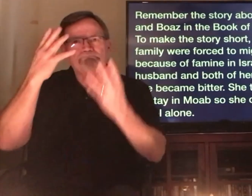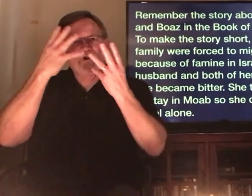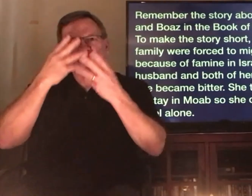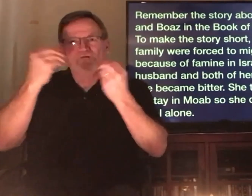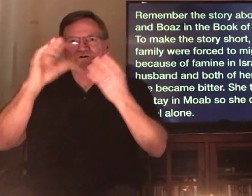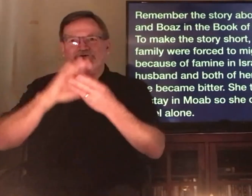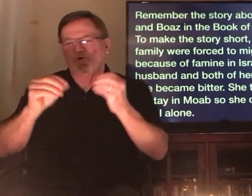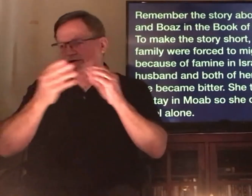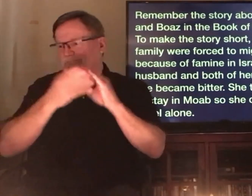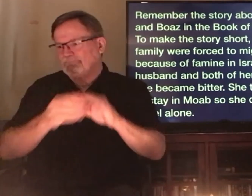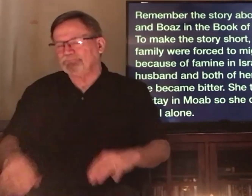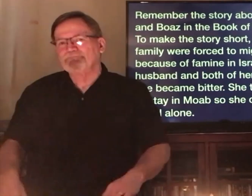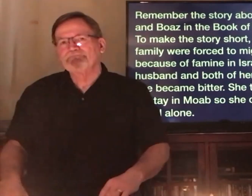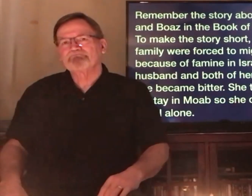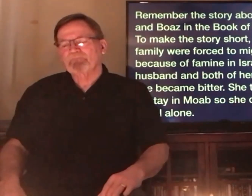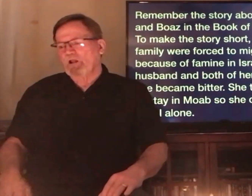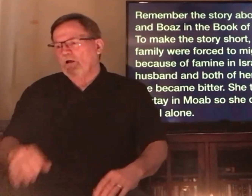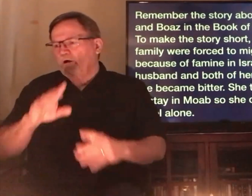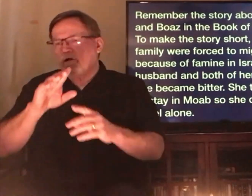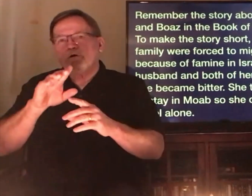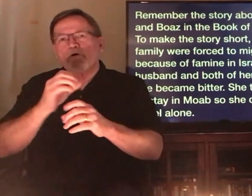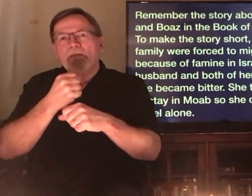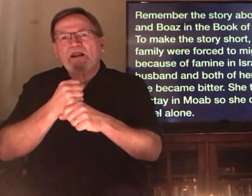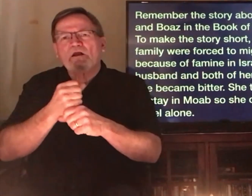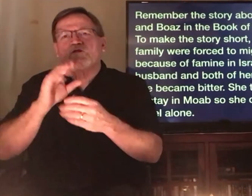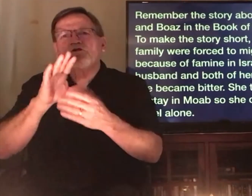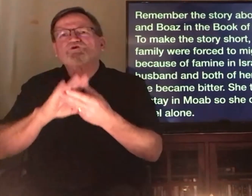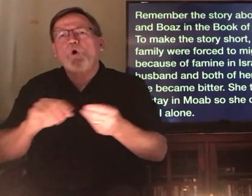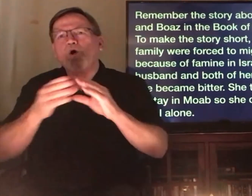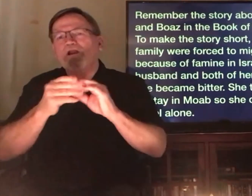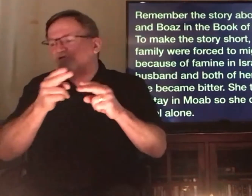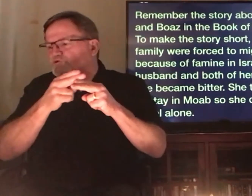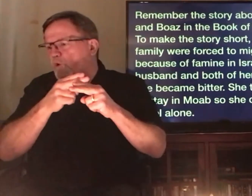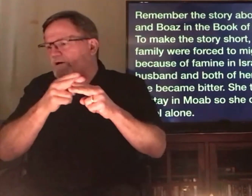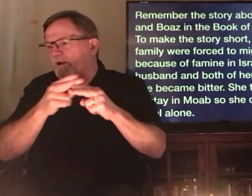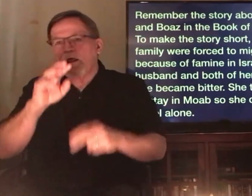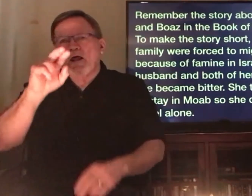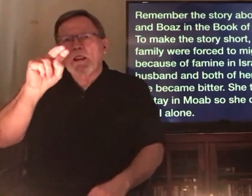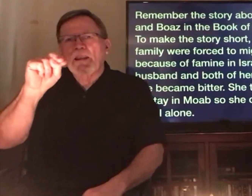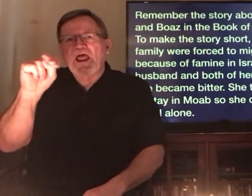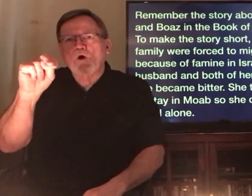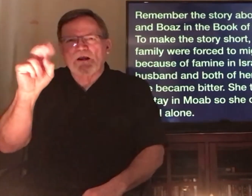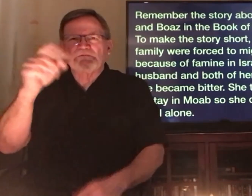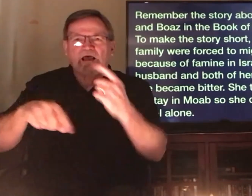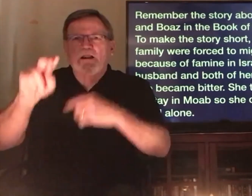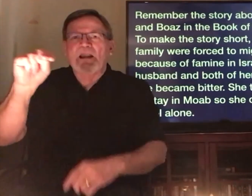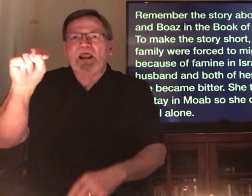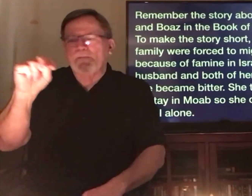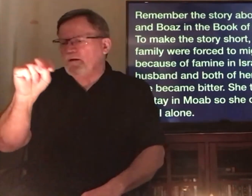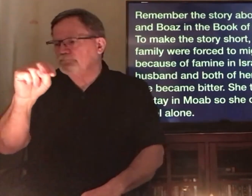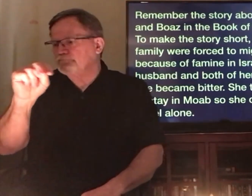body of Messiah. There is only one new man in Messiah Yeshua. Yahweh